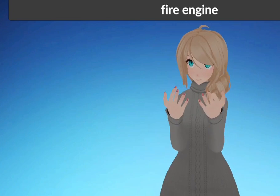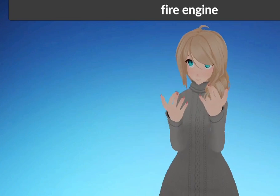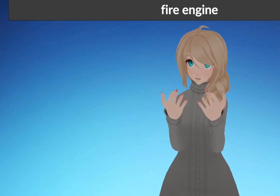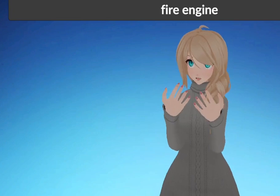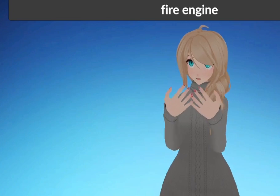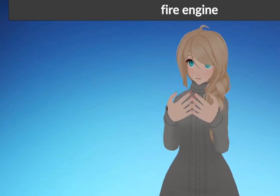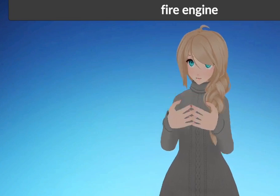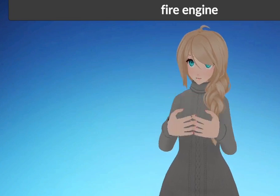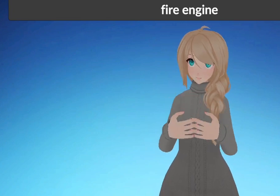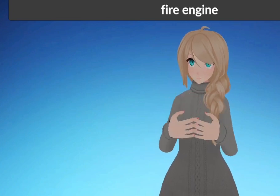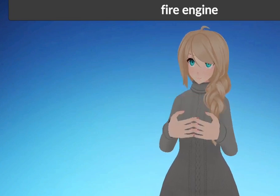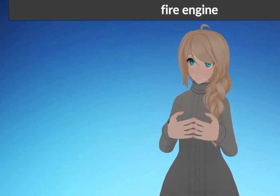fire injure.